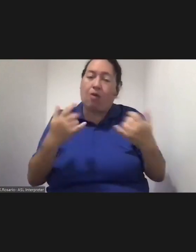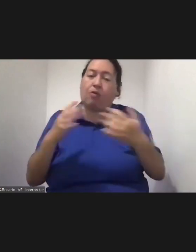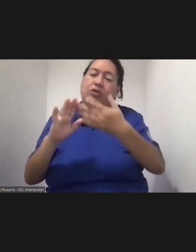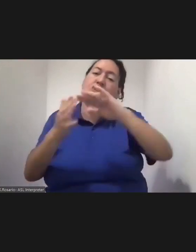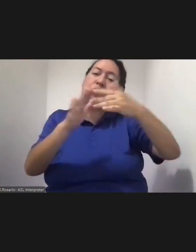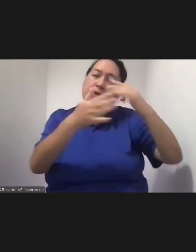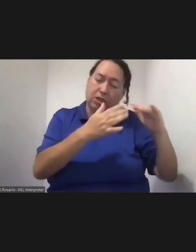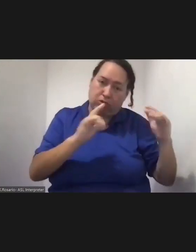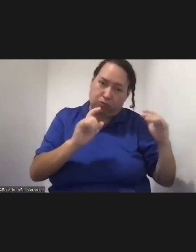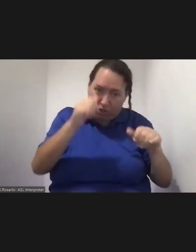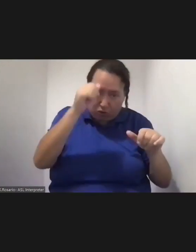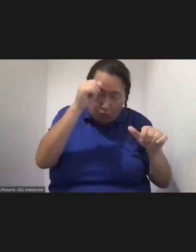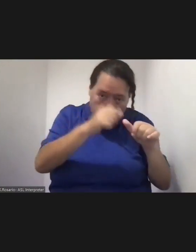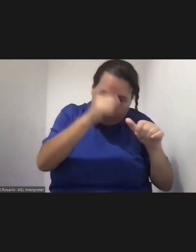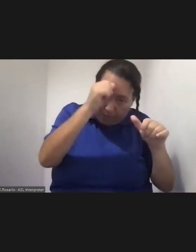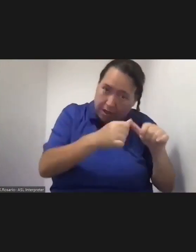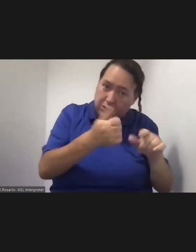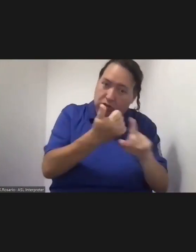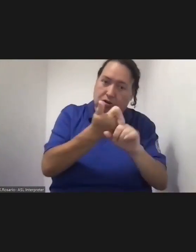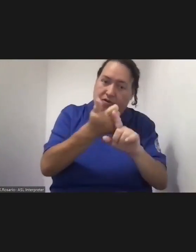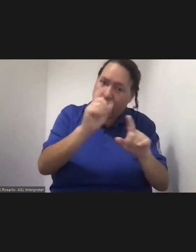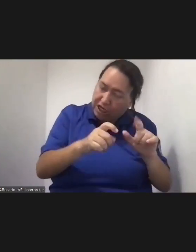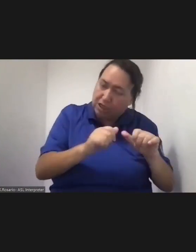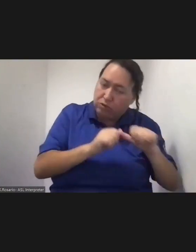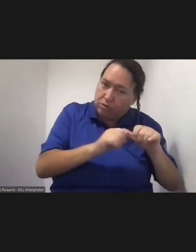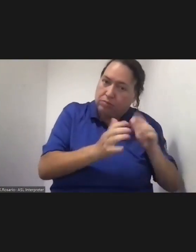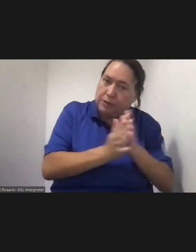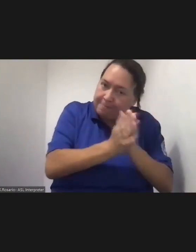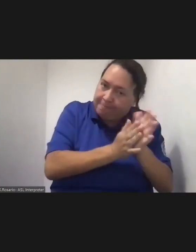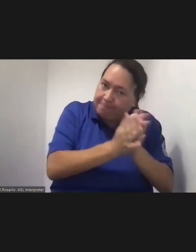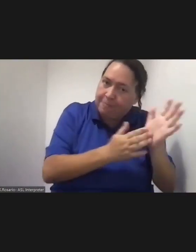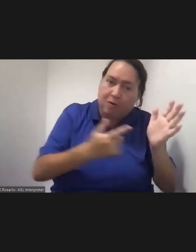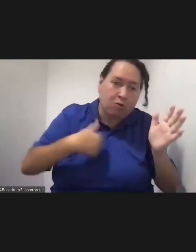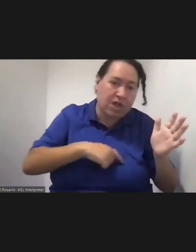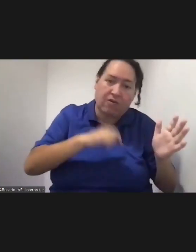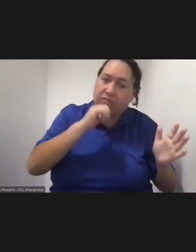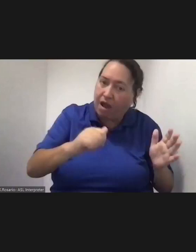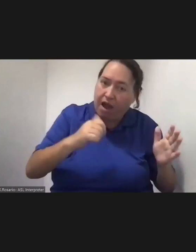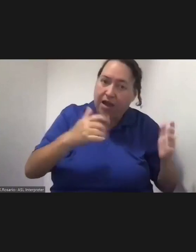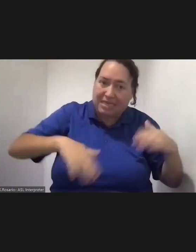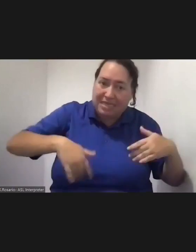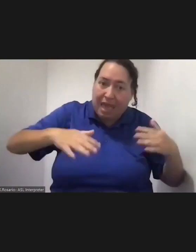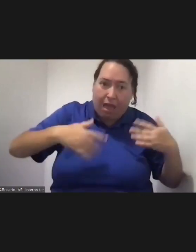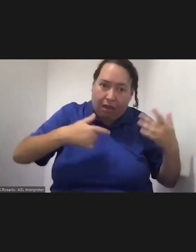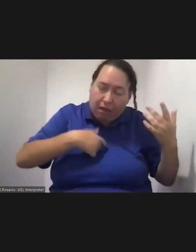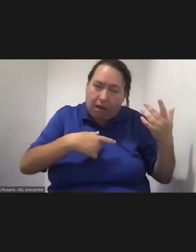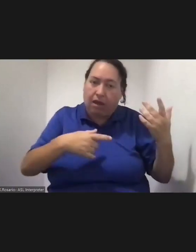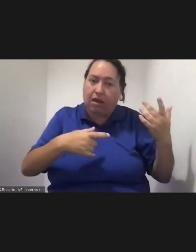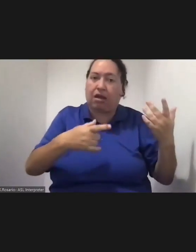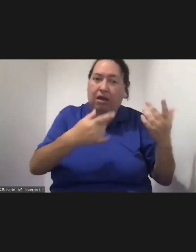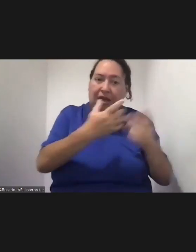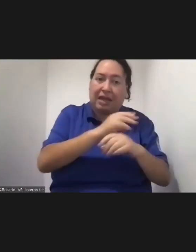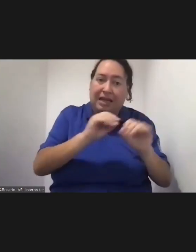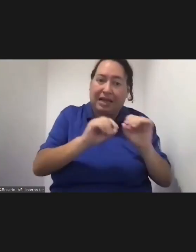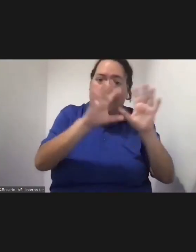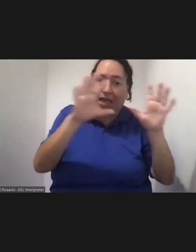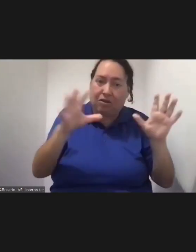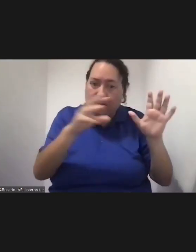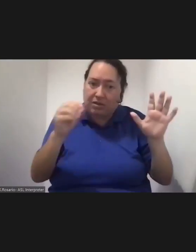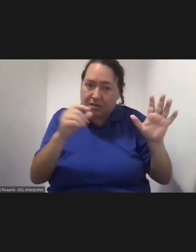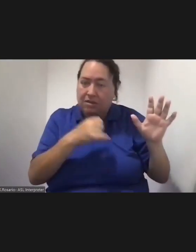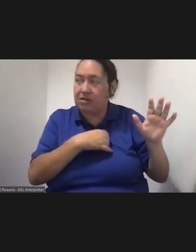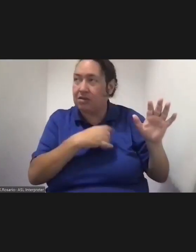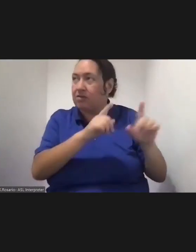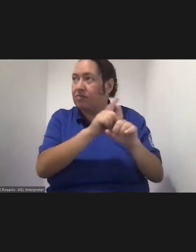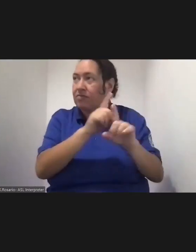ourselves to remain vigilant as we are not out of the woods. The virus is here, has mutated in other places, and